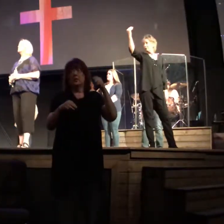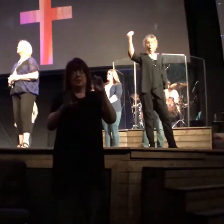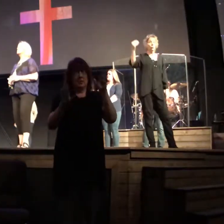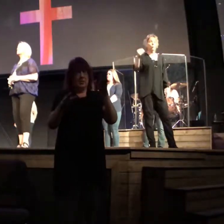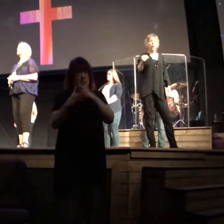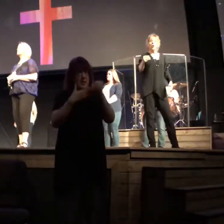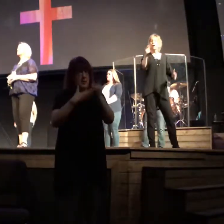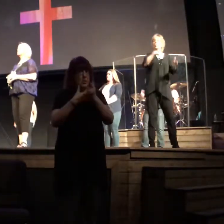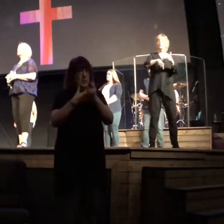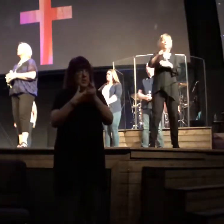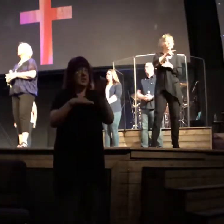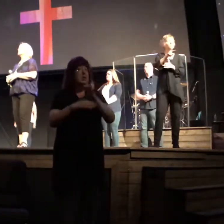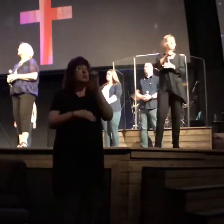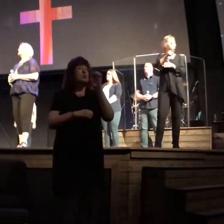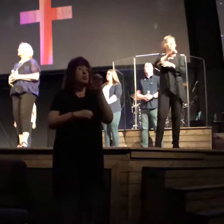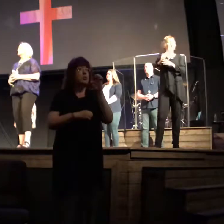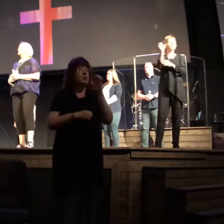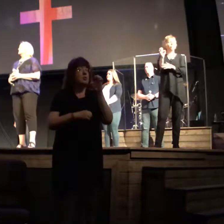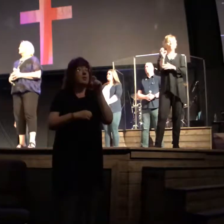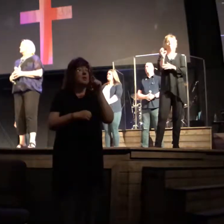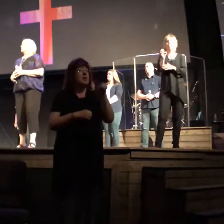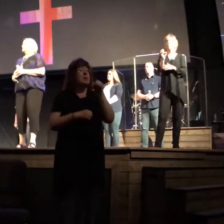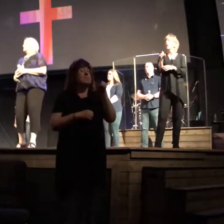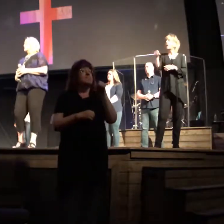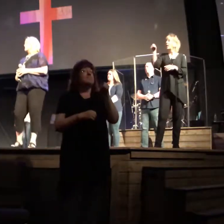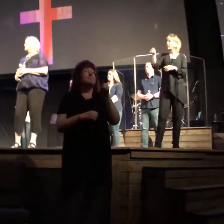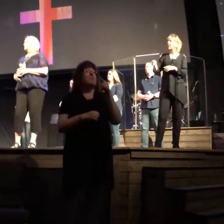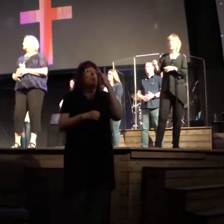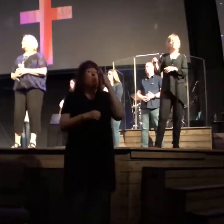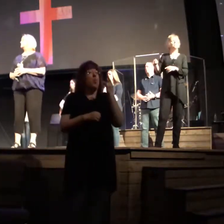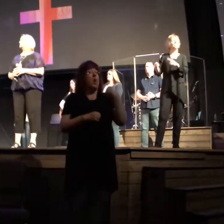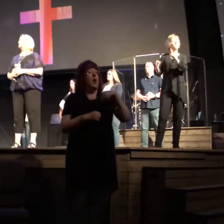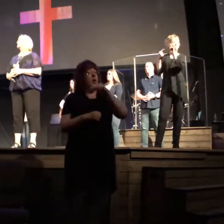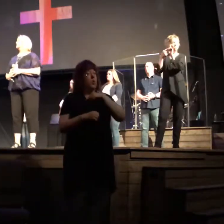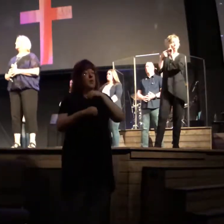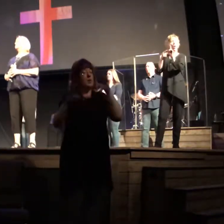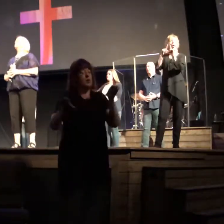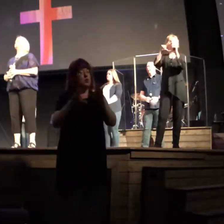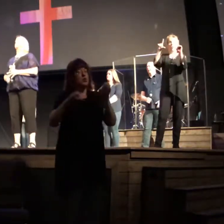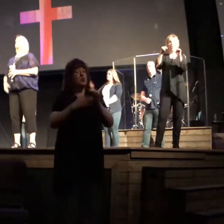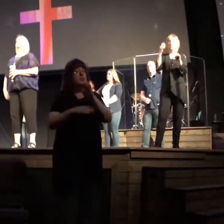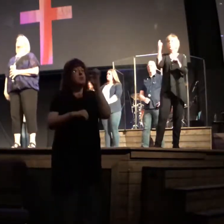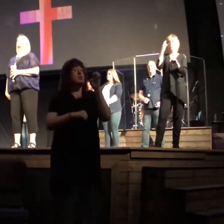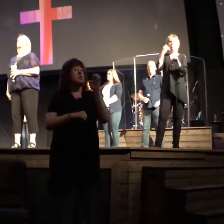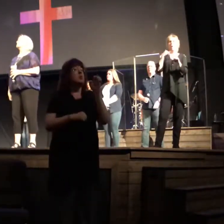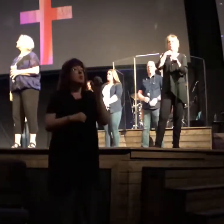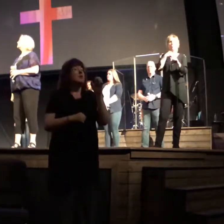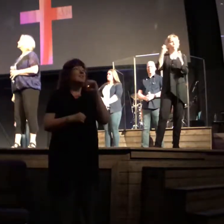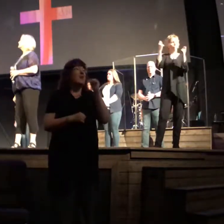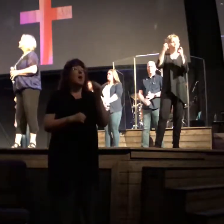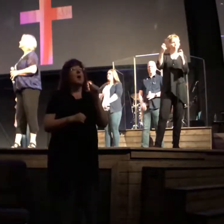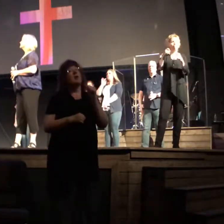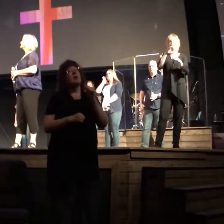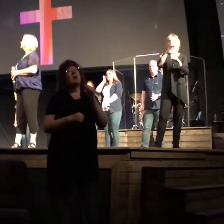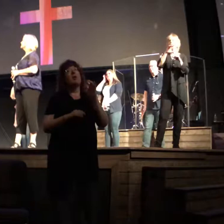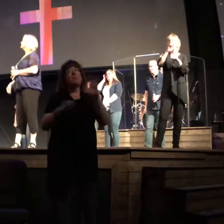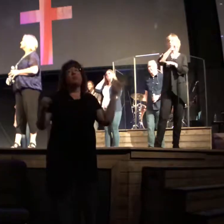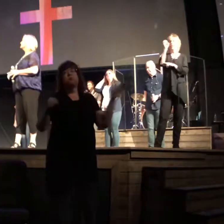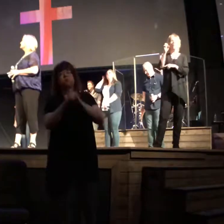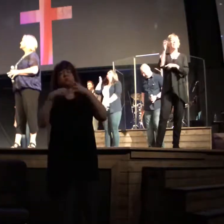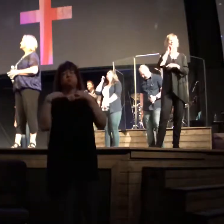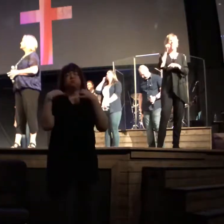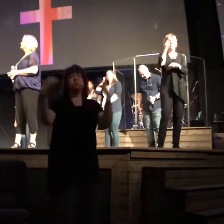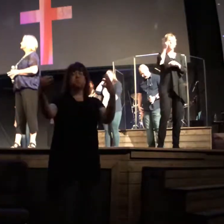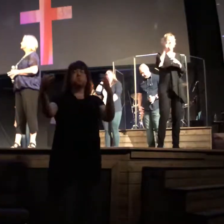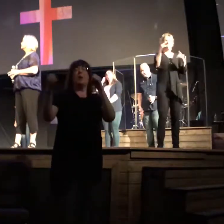Friends, next week is Easter. This right here is why we do Easter. It's not so we can pack out the room and see how many